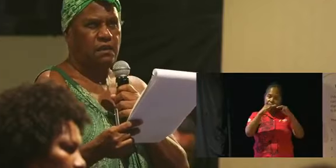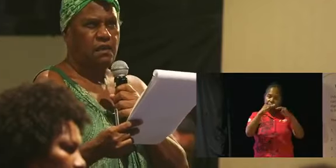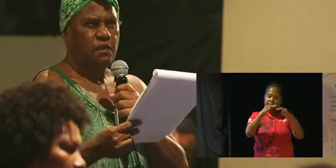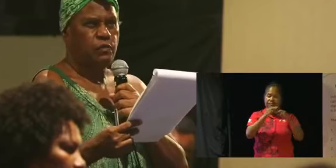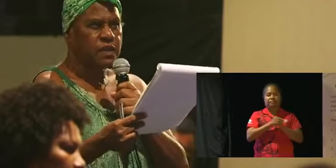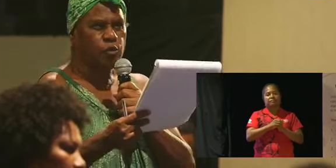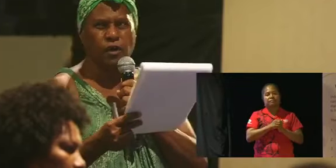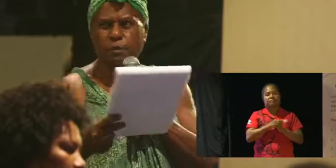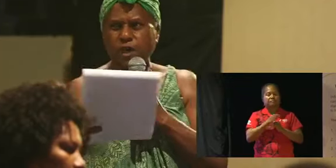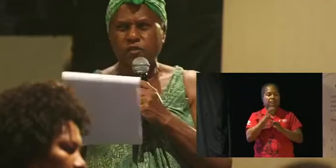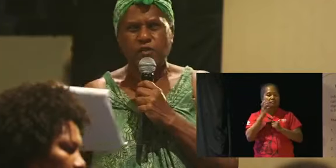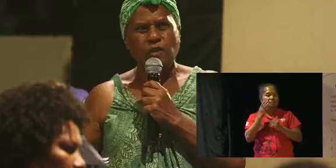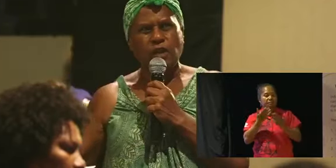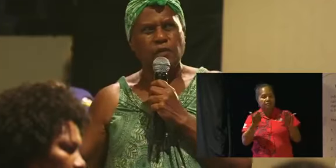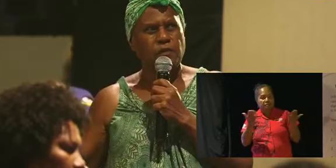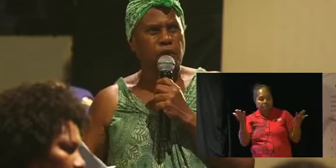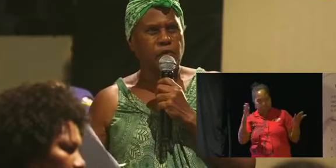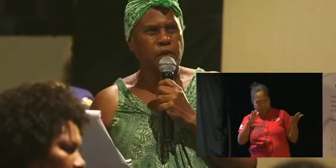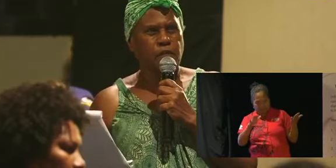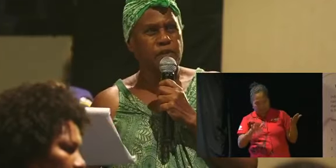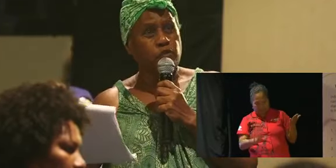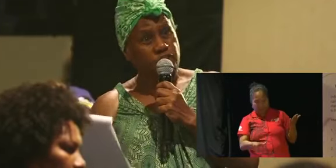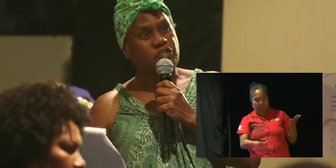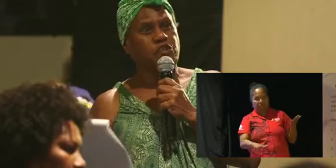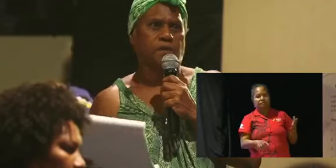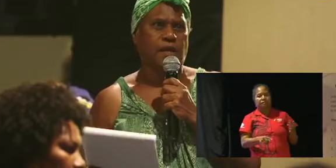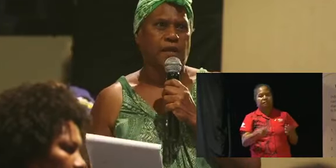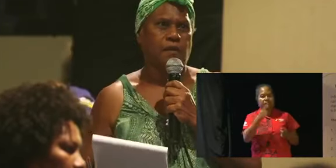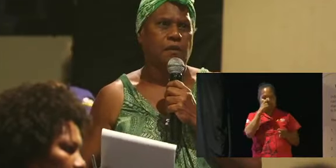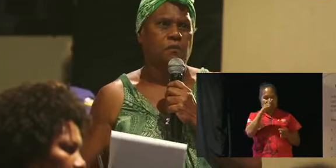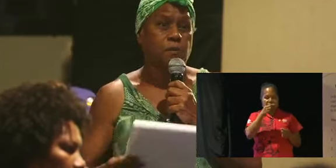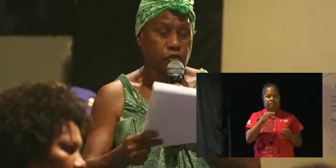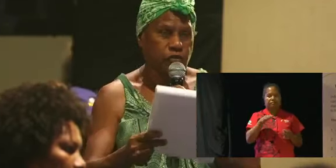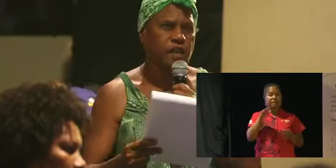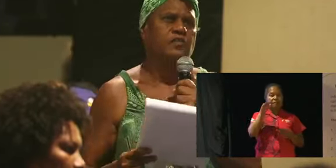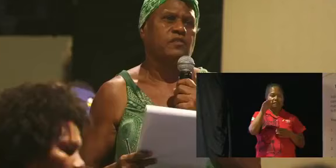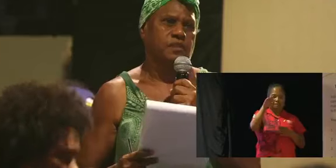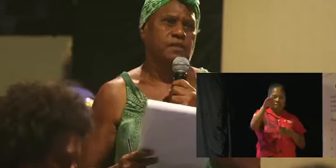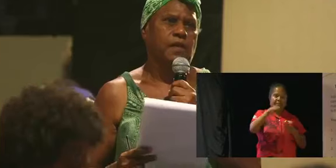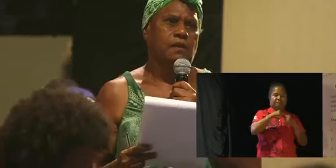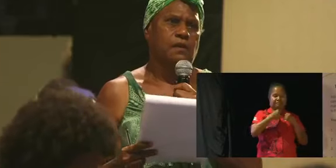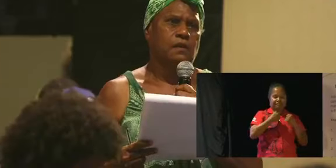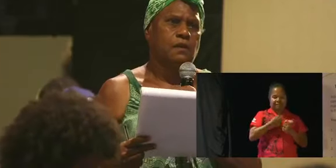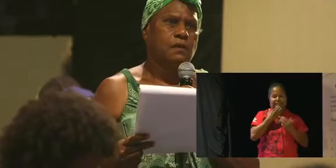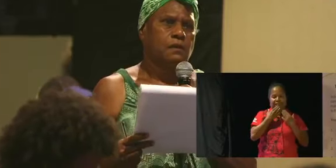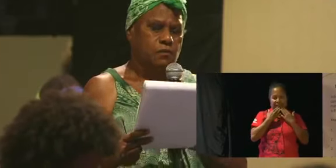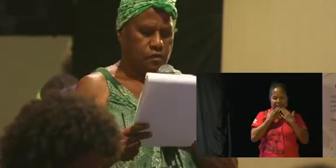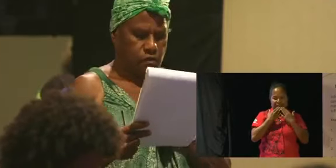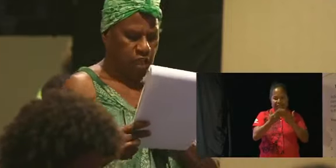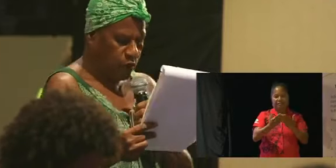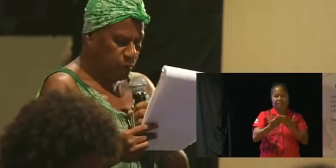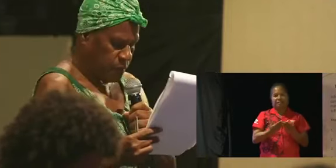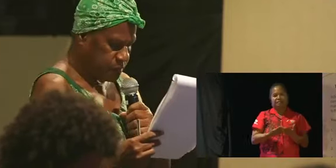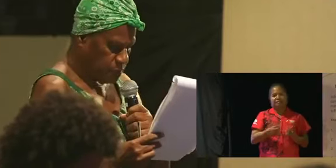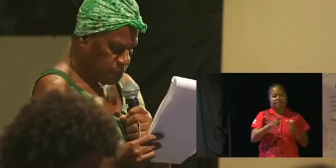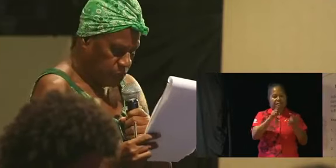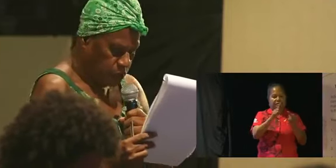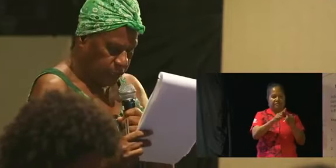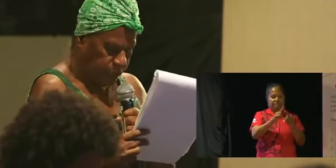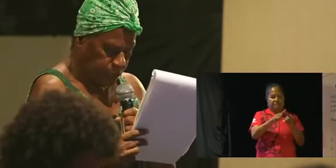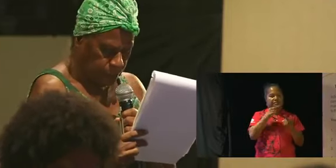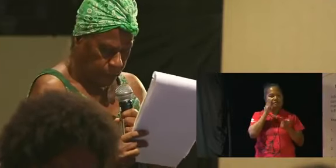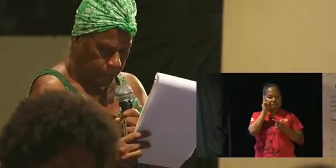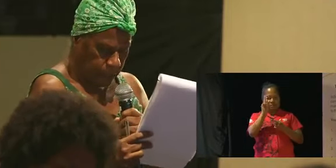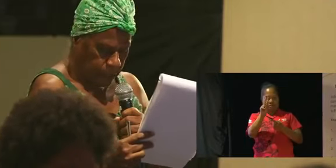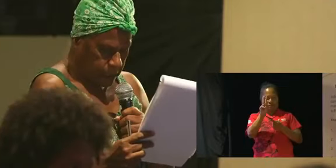got. When now you come down straight to level blah me people now you touch him me talk thank you let's So one something me